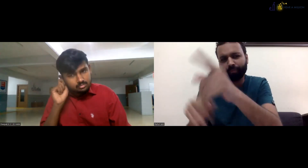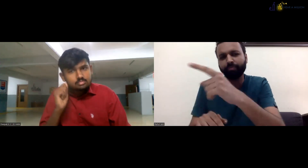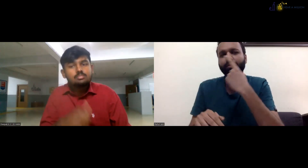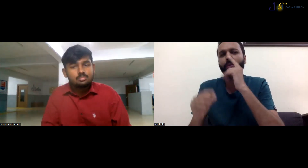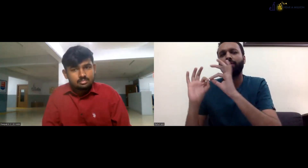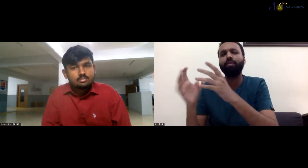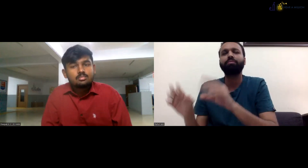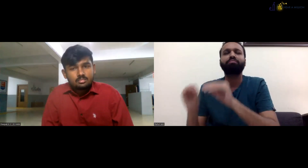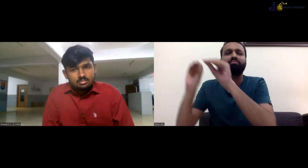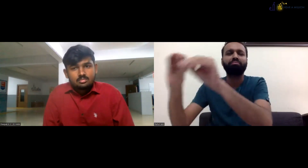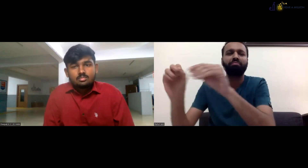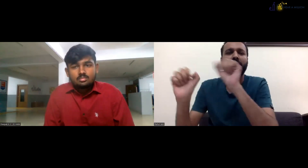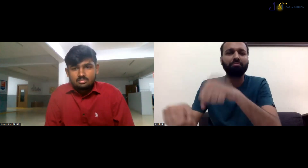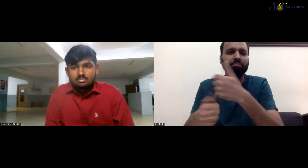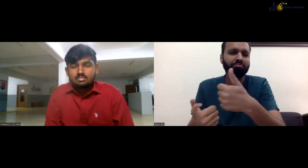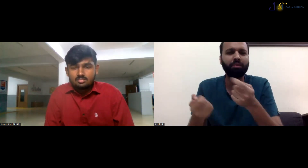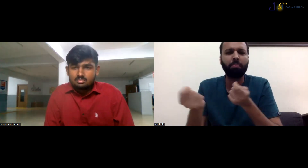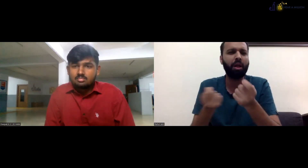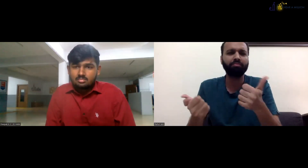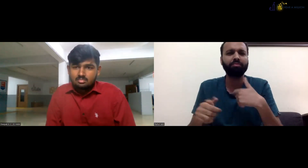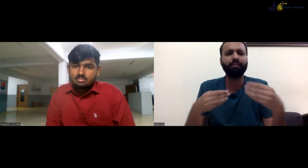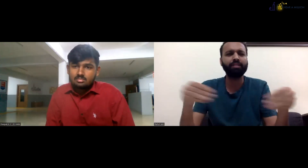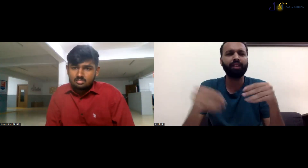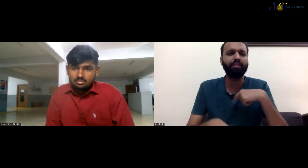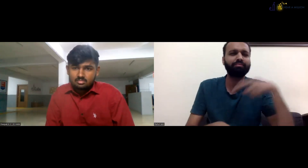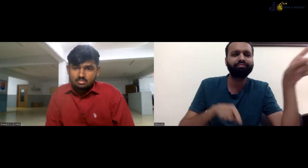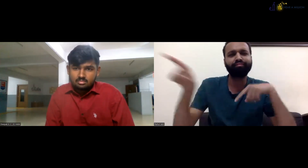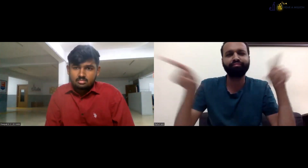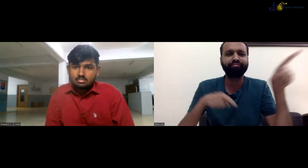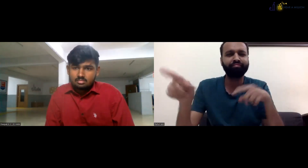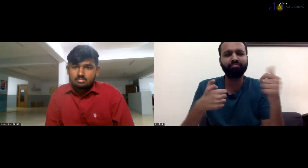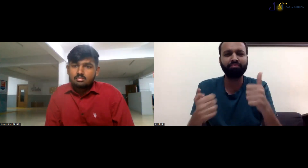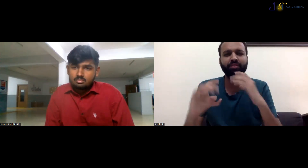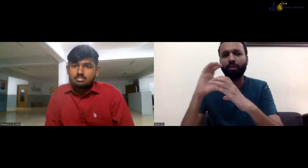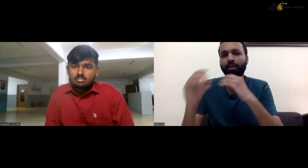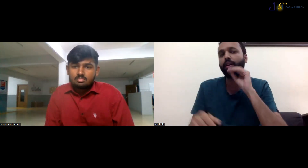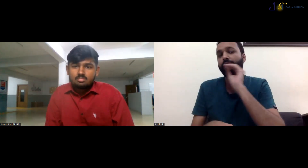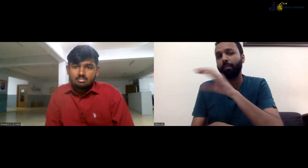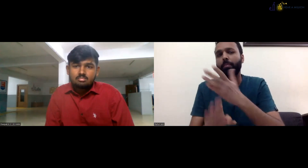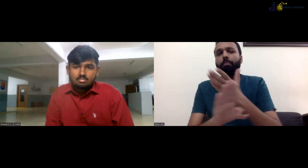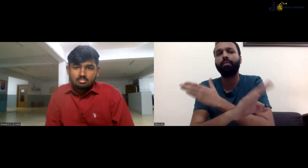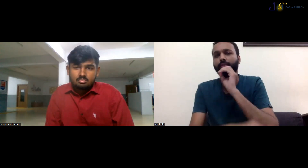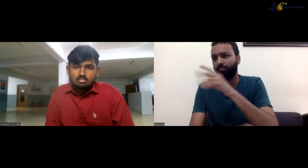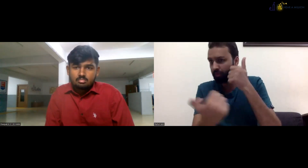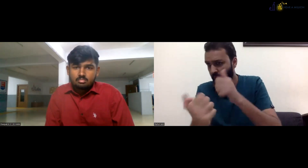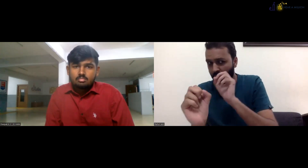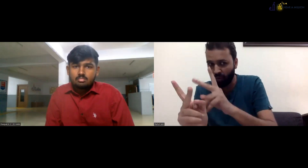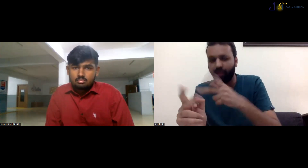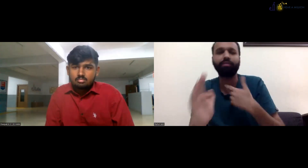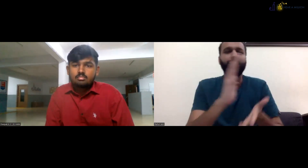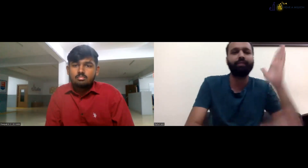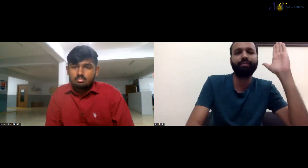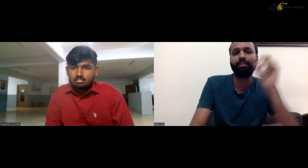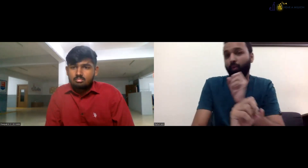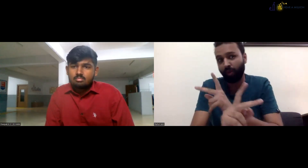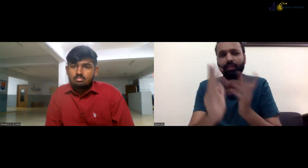and it's not that my family is alone. They're flexible, and I'm also able to manage the time.